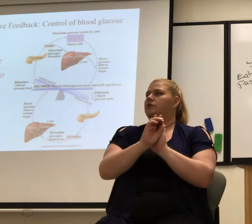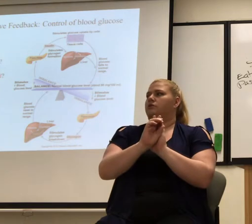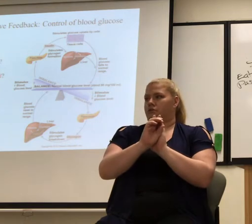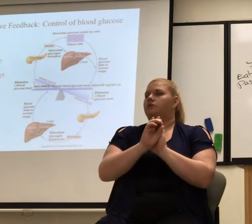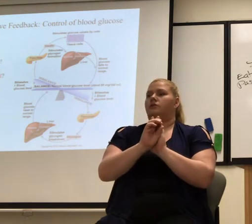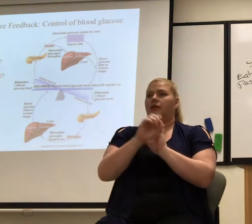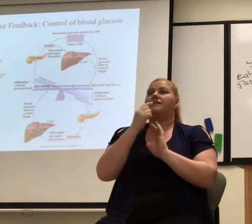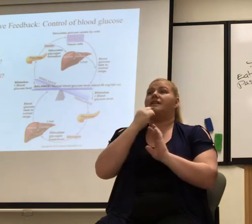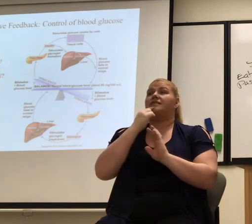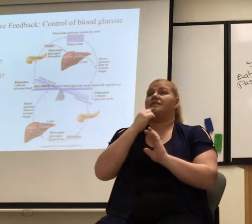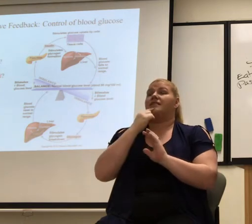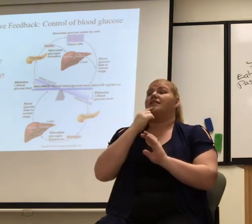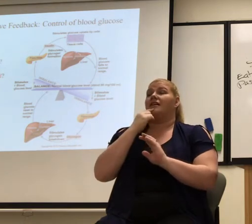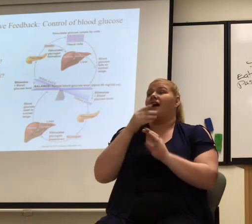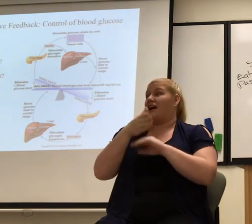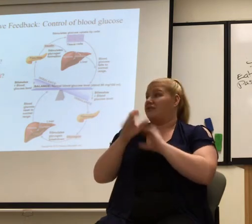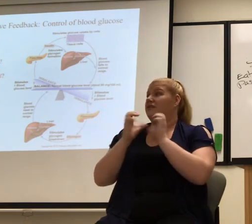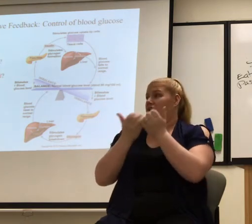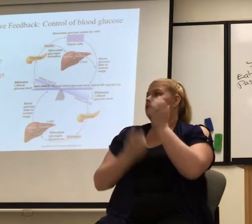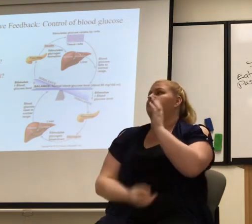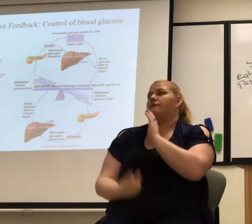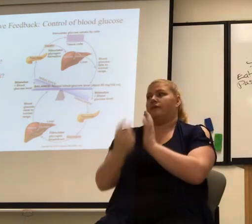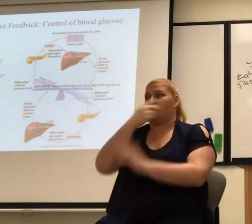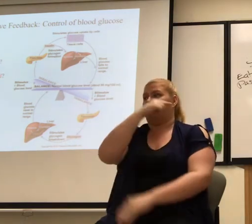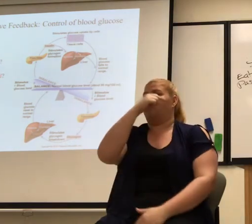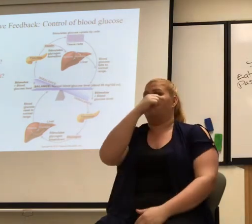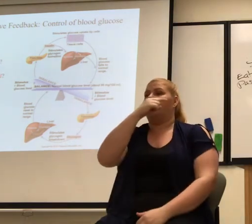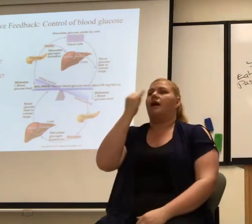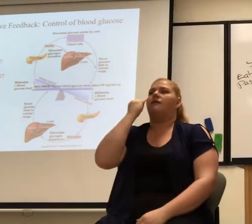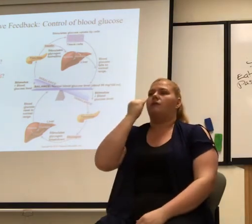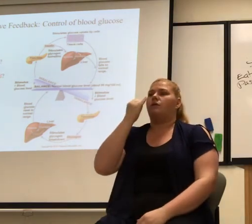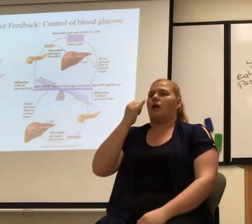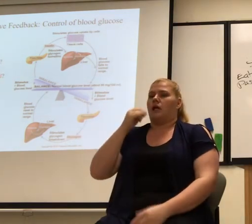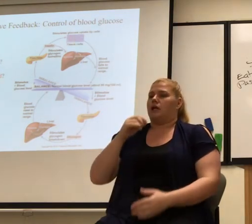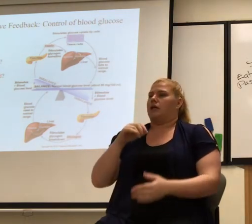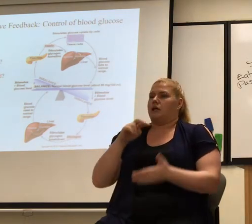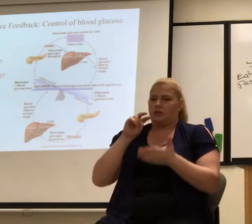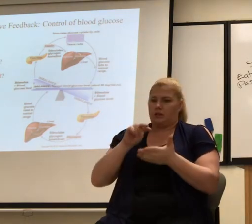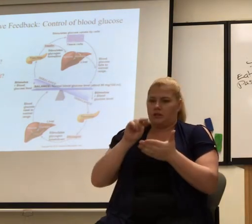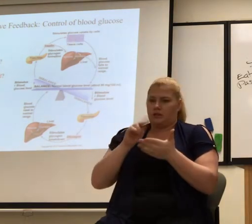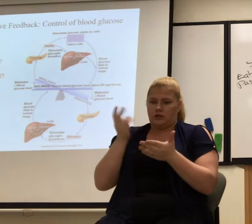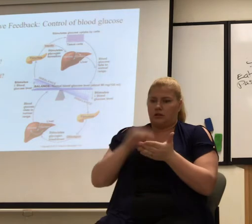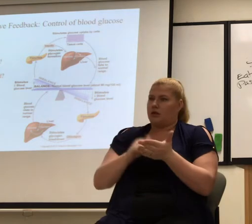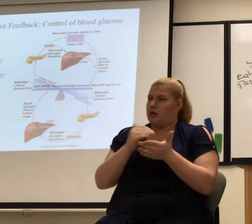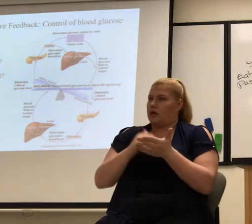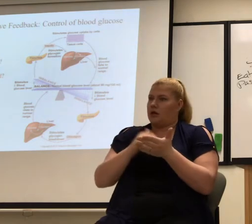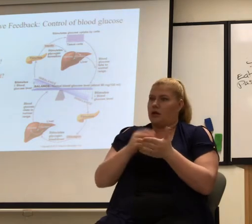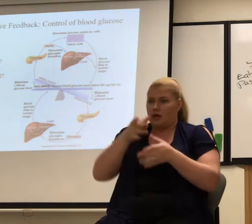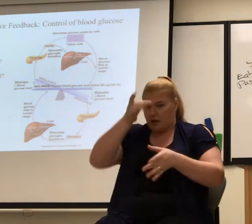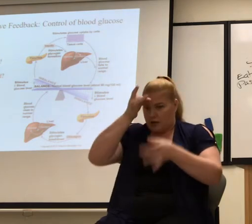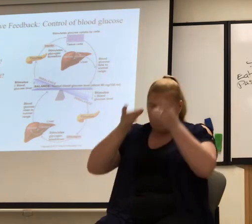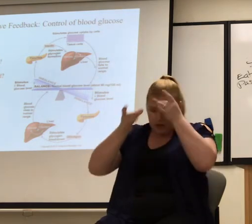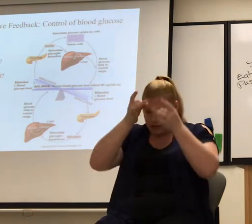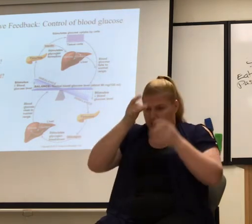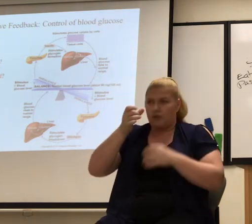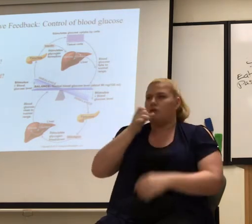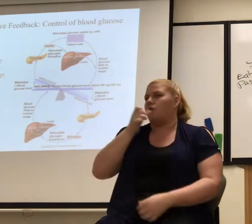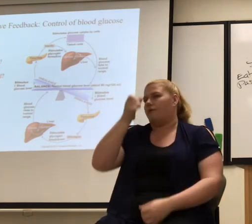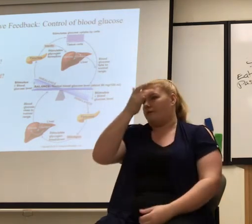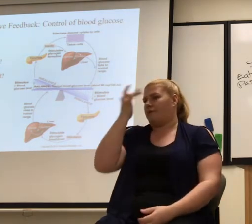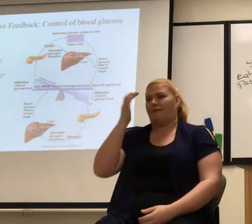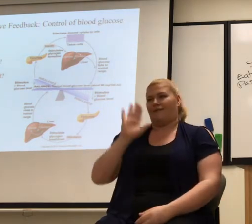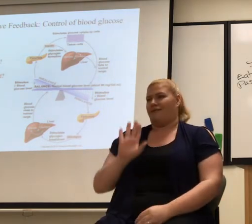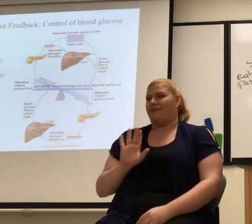tomorrow, you'll be like, what the heck is this? But if you rehearse it as many times as you can between now and tomorrow, you won't forget. Any questions on what I did here?